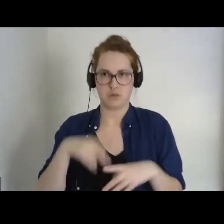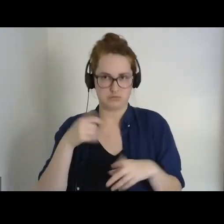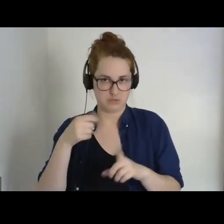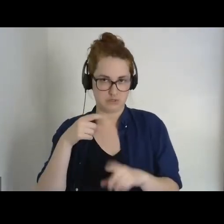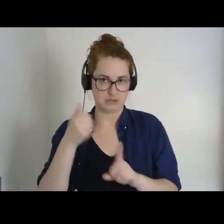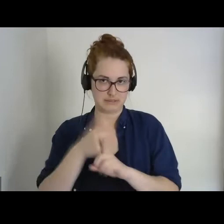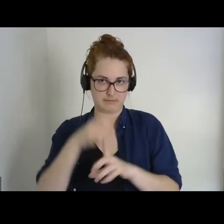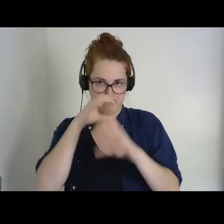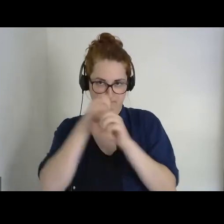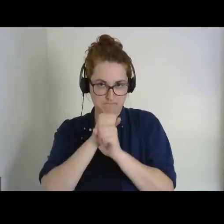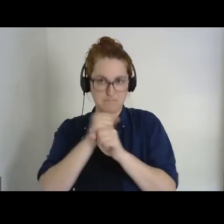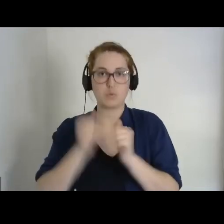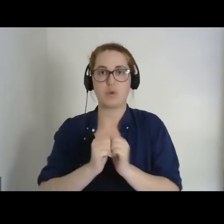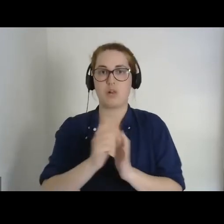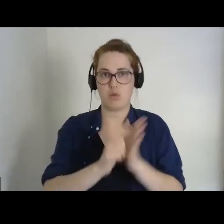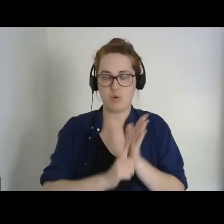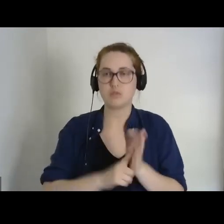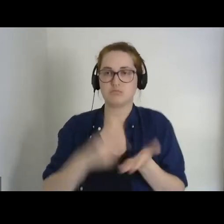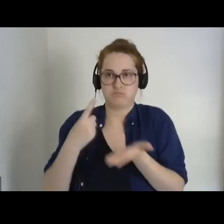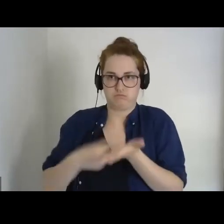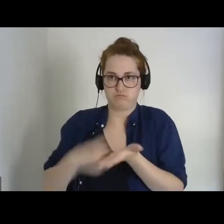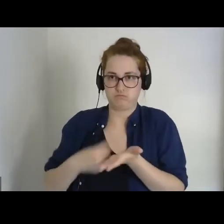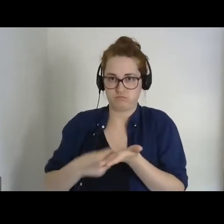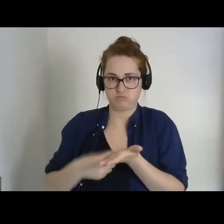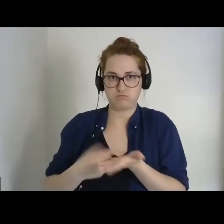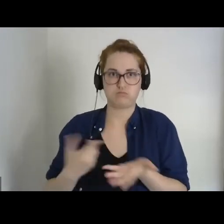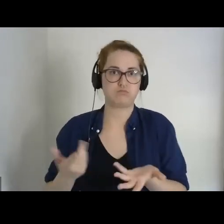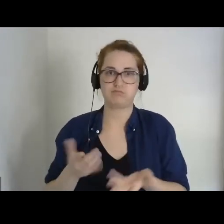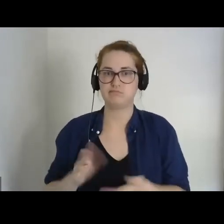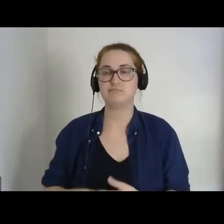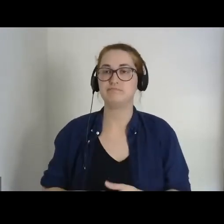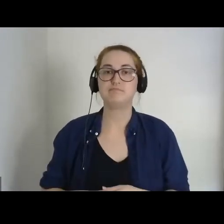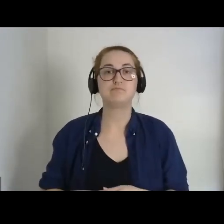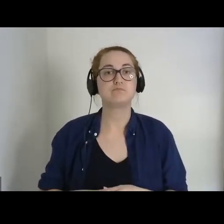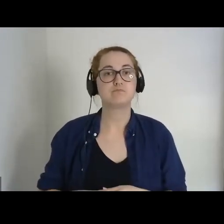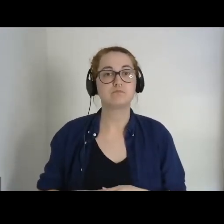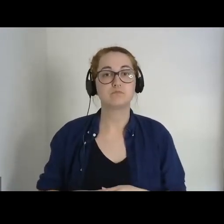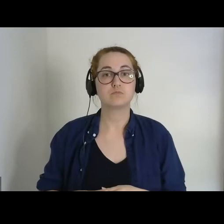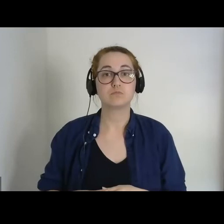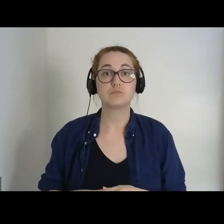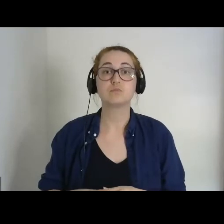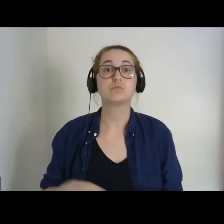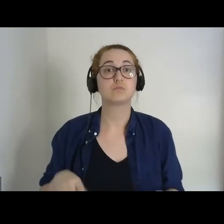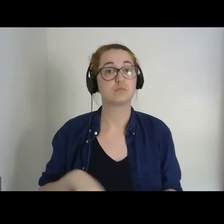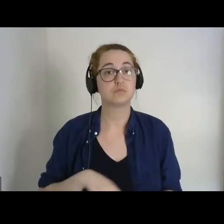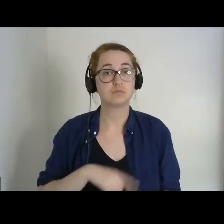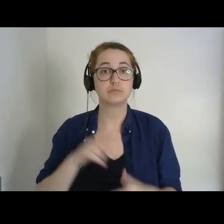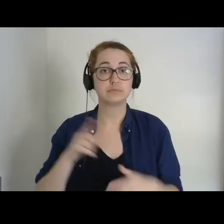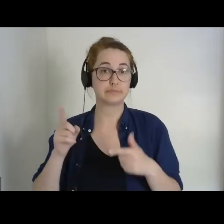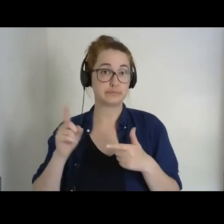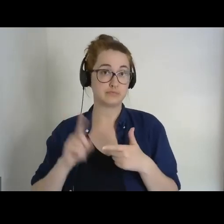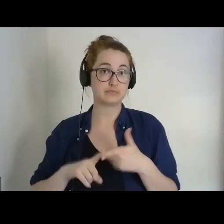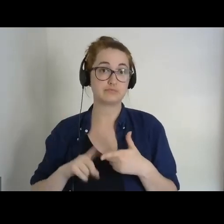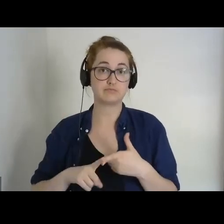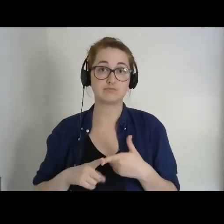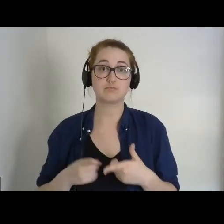about various areas of law in which we work. We also represent people with disabilities and disability